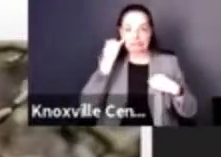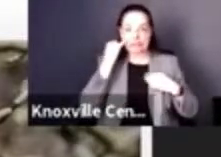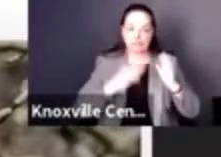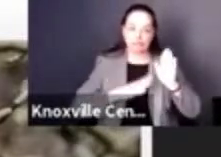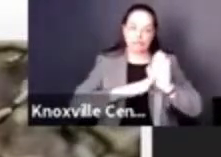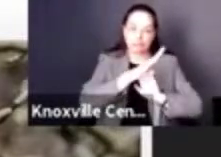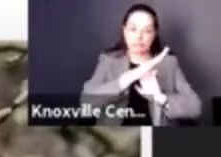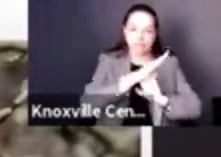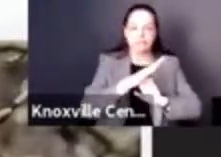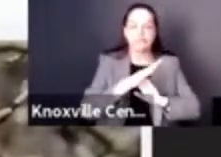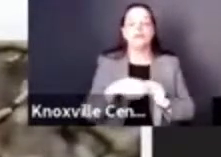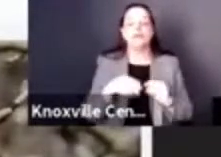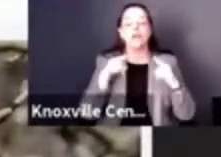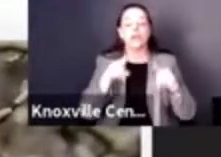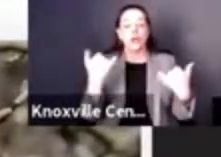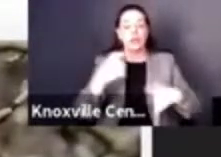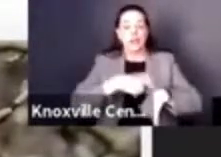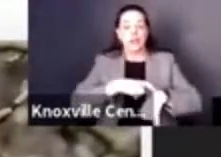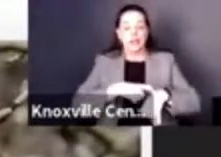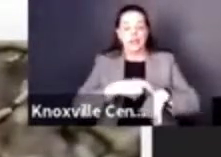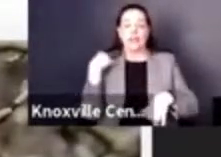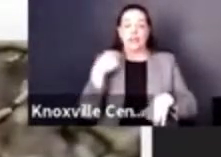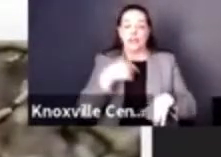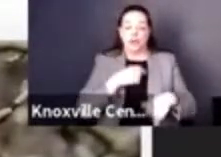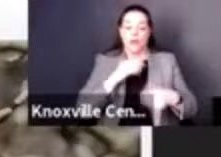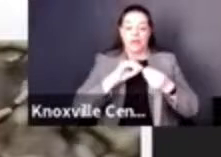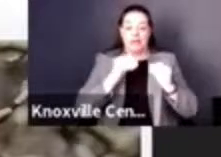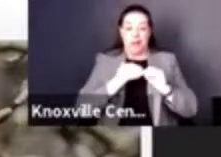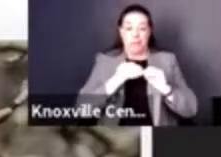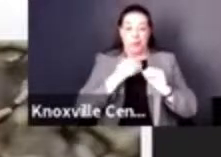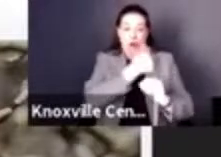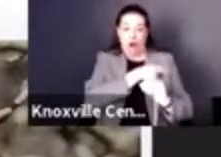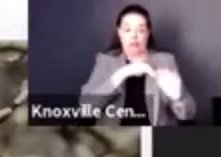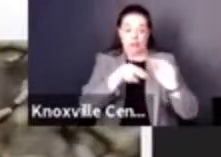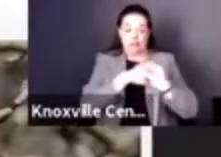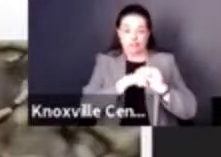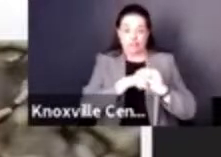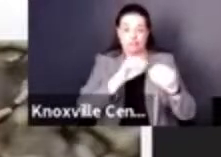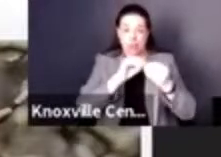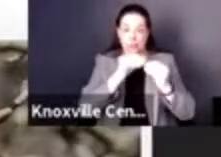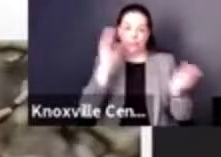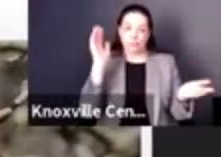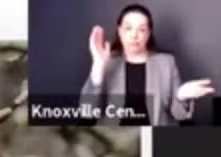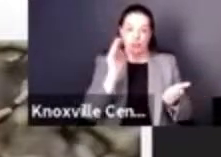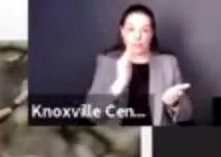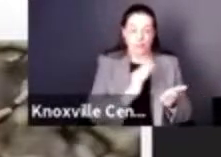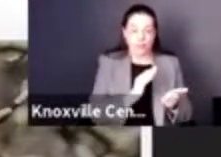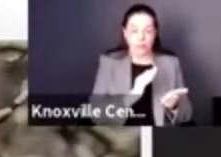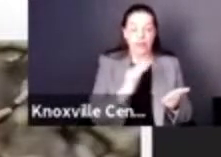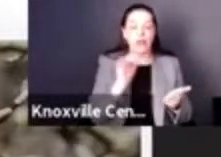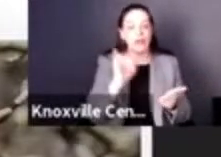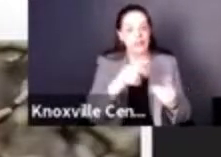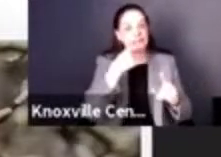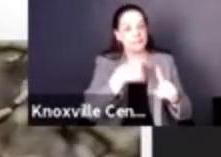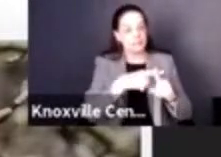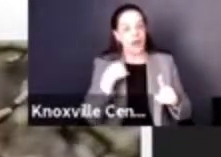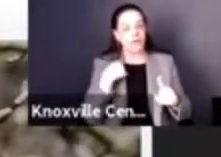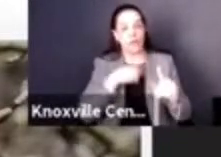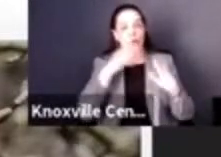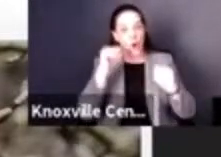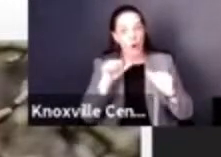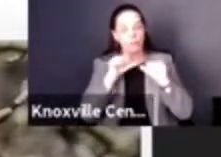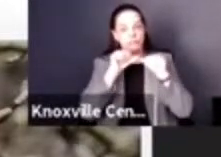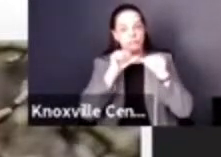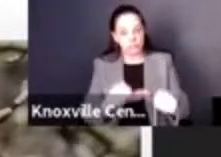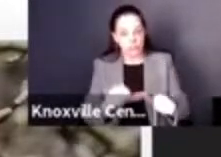capacity. During this time period, we have continued to see hospitalization numbers decrease. This is encouraging and something we hope to see